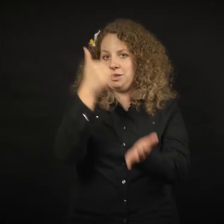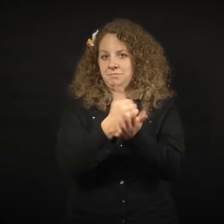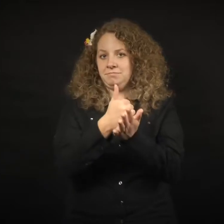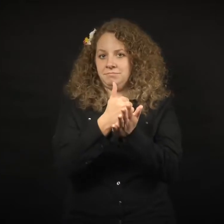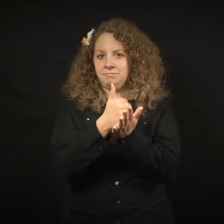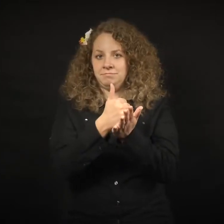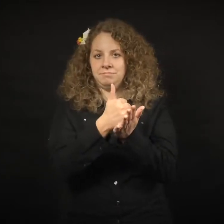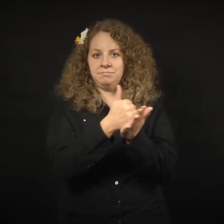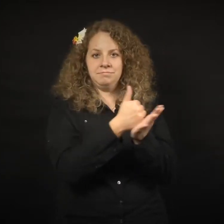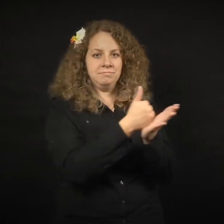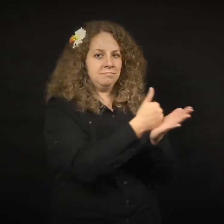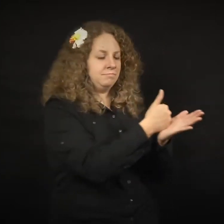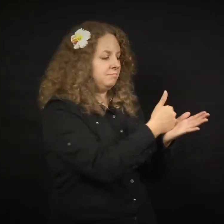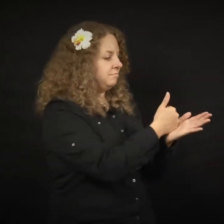Amen.